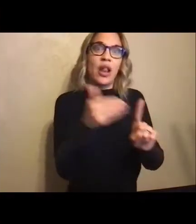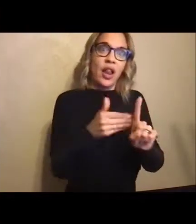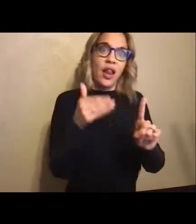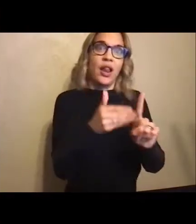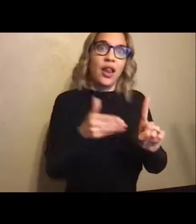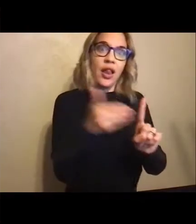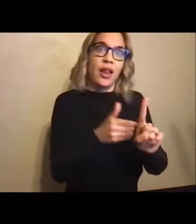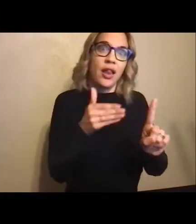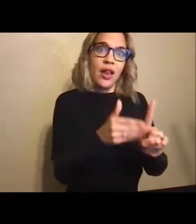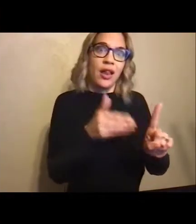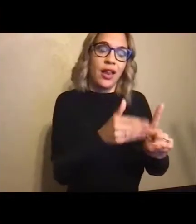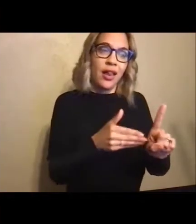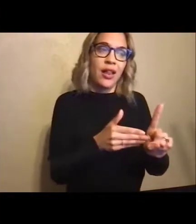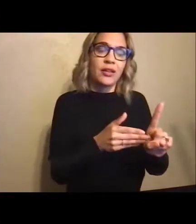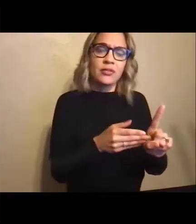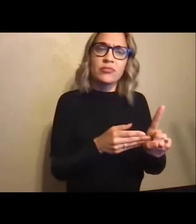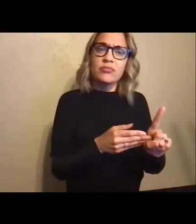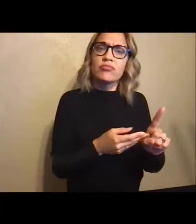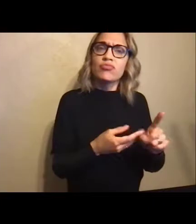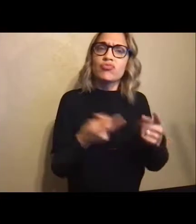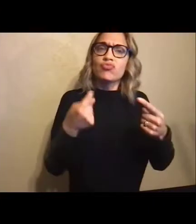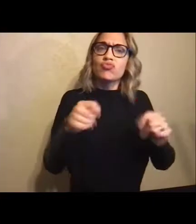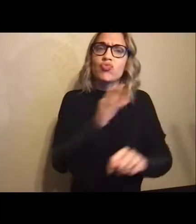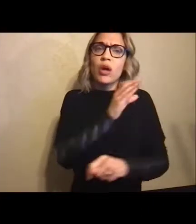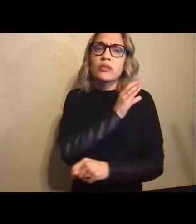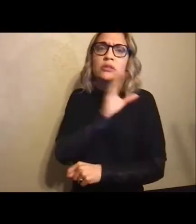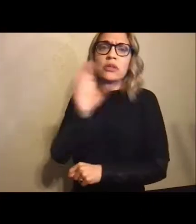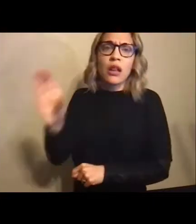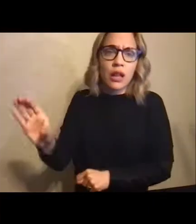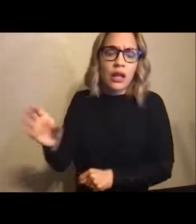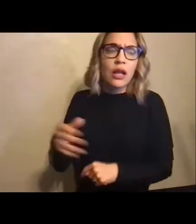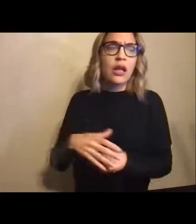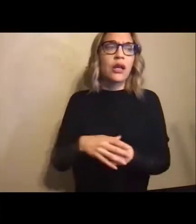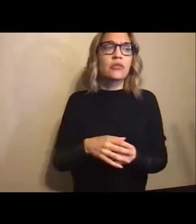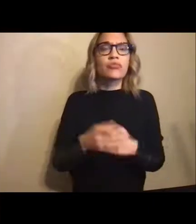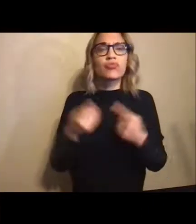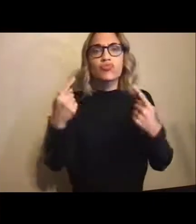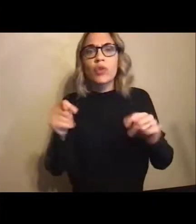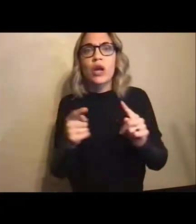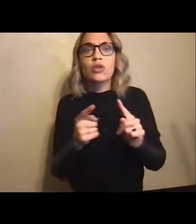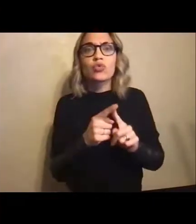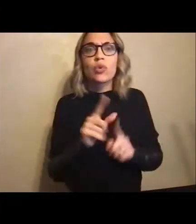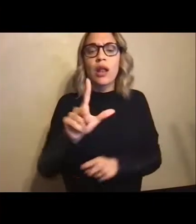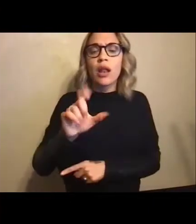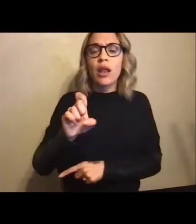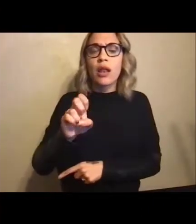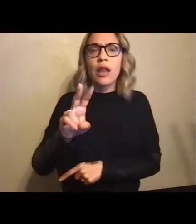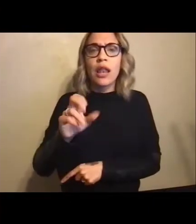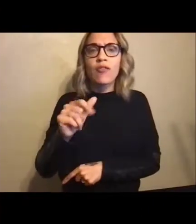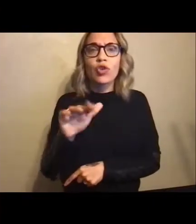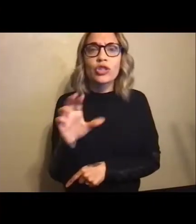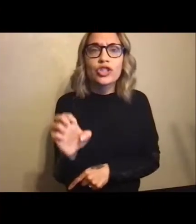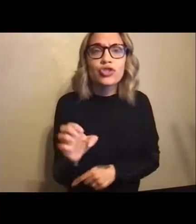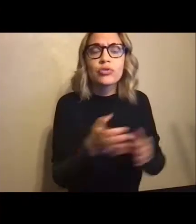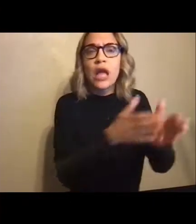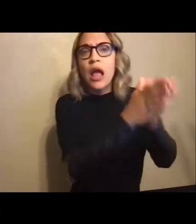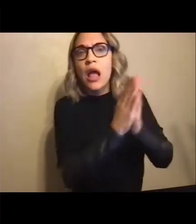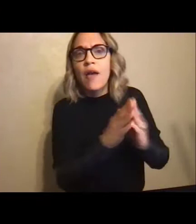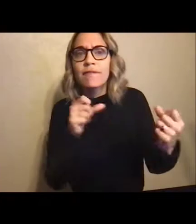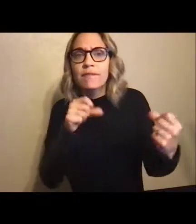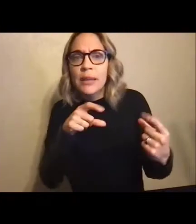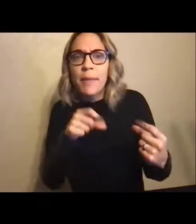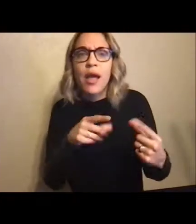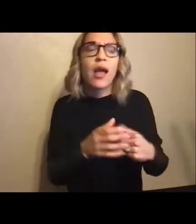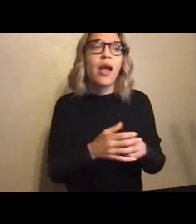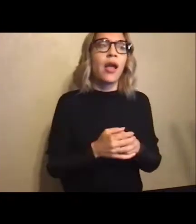If one thing doesn't work, you don't want to harp on it. You can try to delegate to another person. You